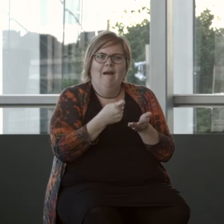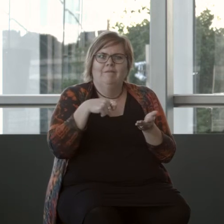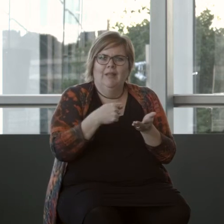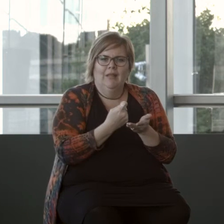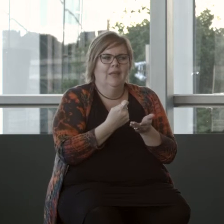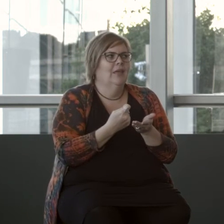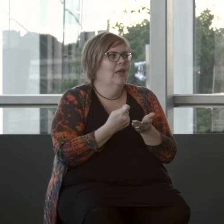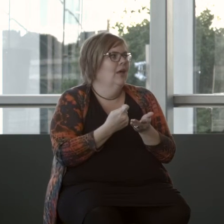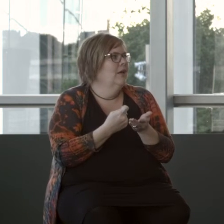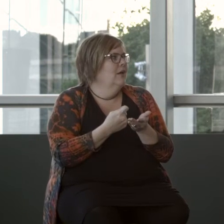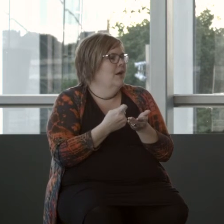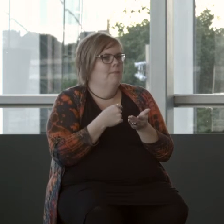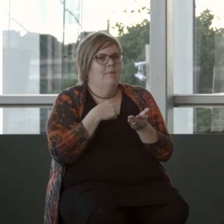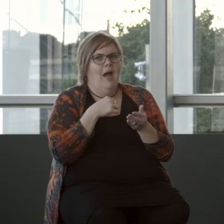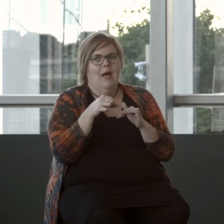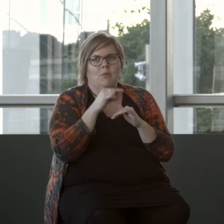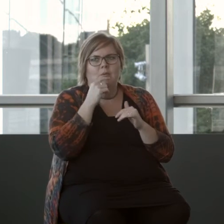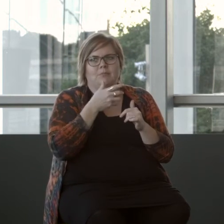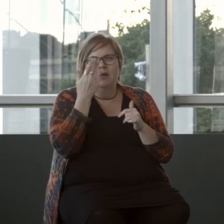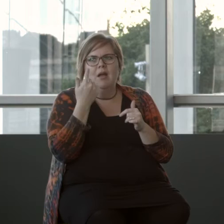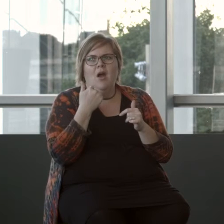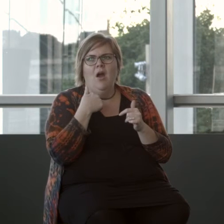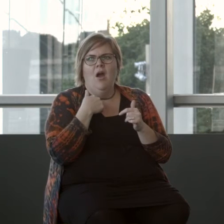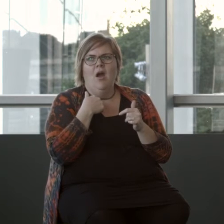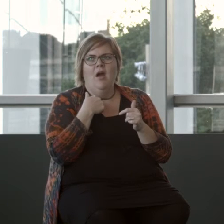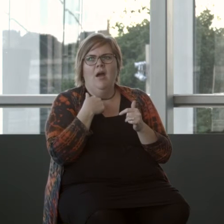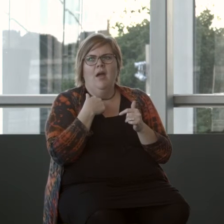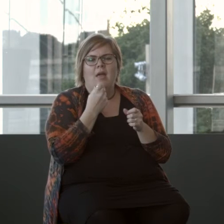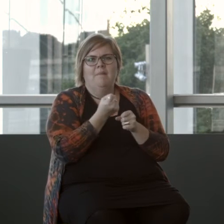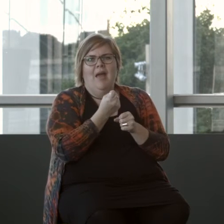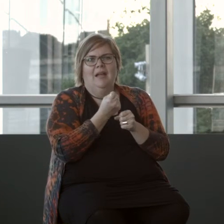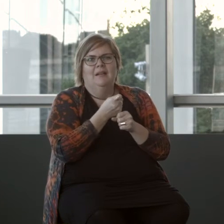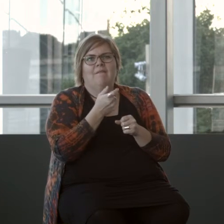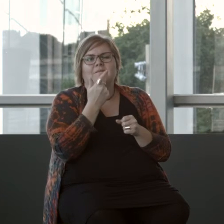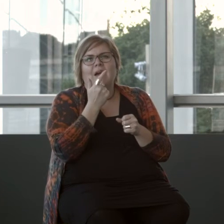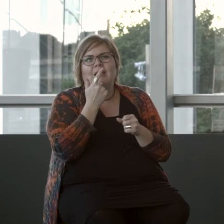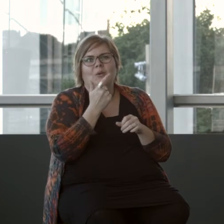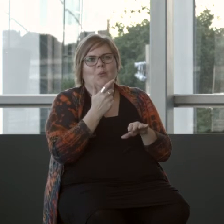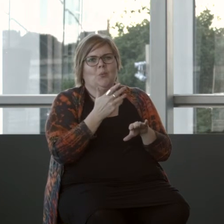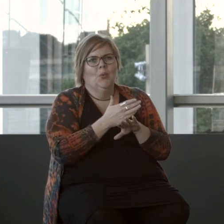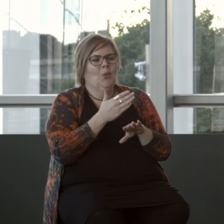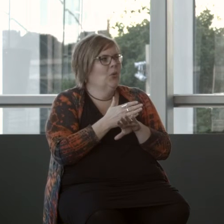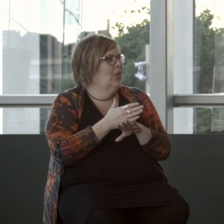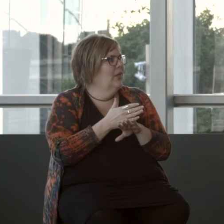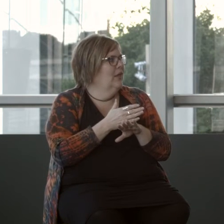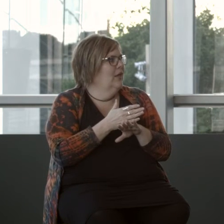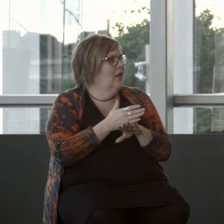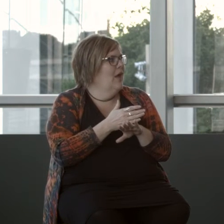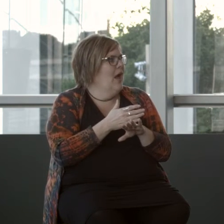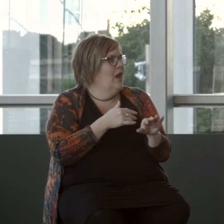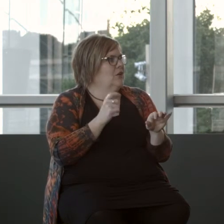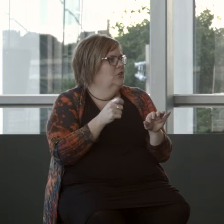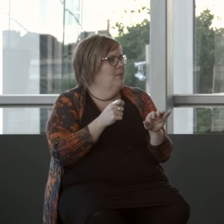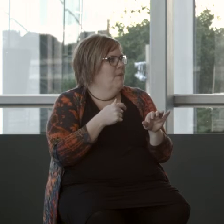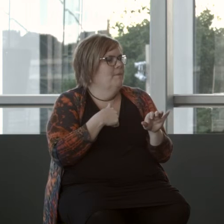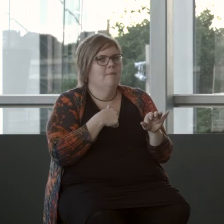my husband's going to kill me, but I stood up, did this sort of fake woodwork thing and stood there going chip, chip, chip, and my husband